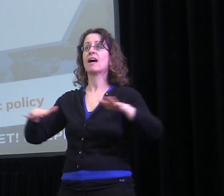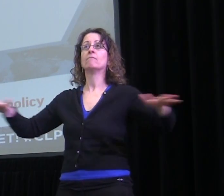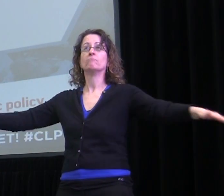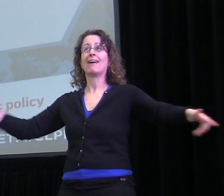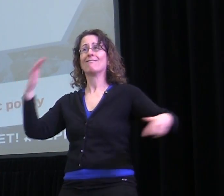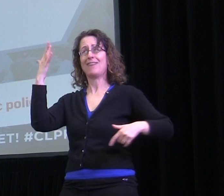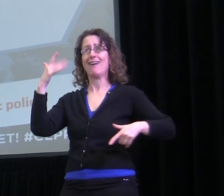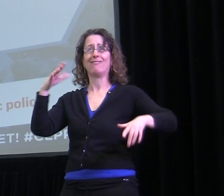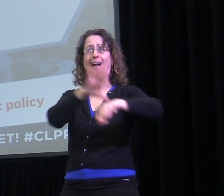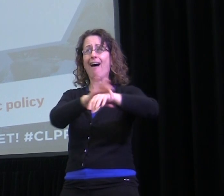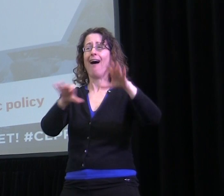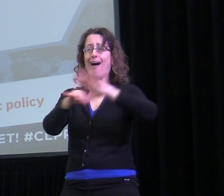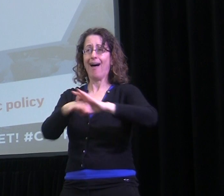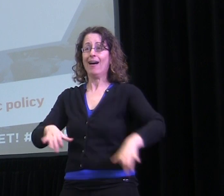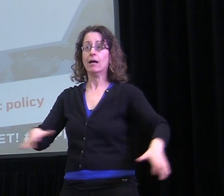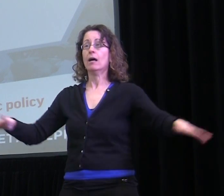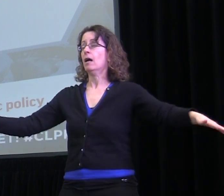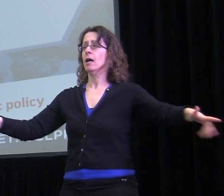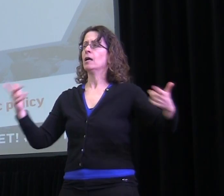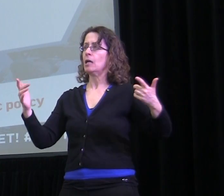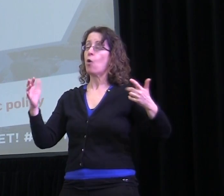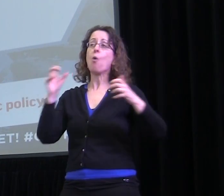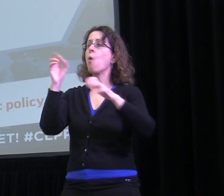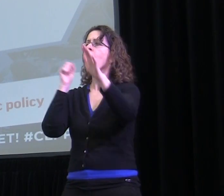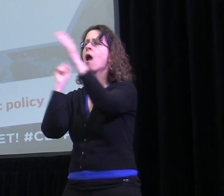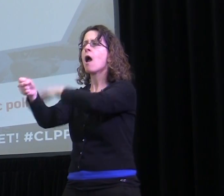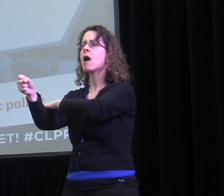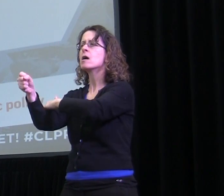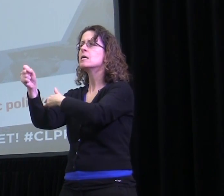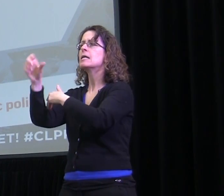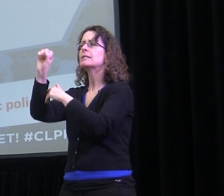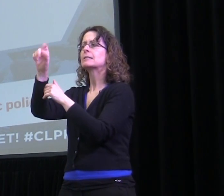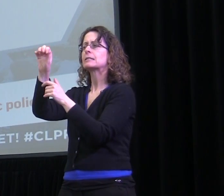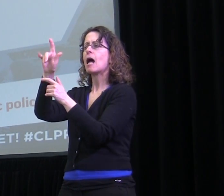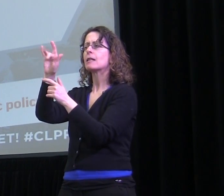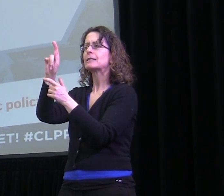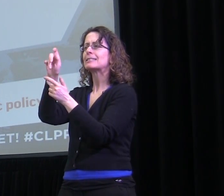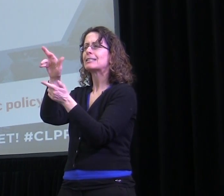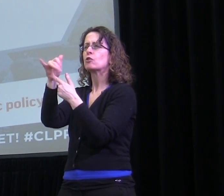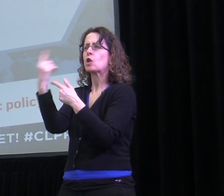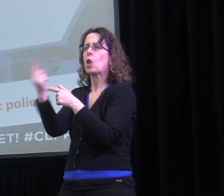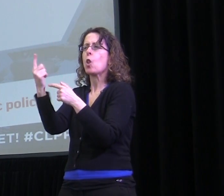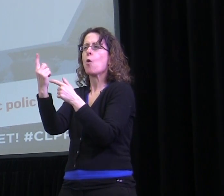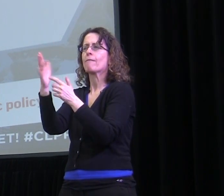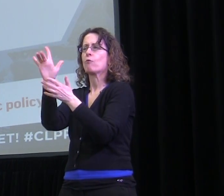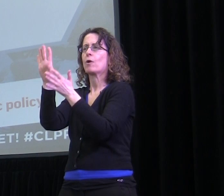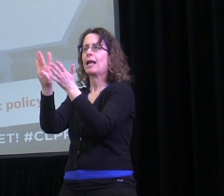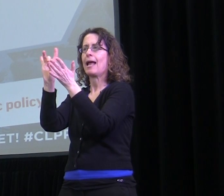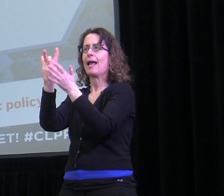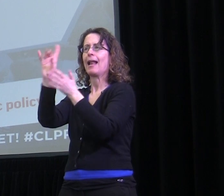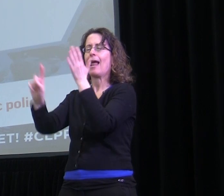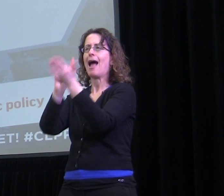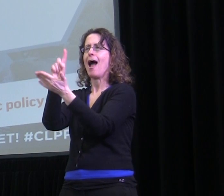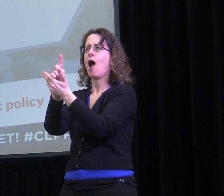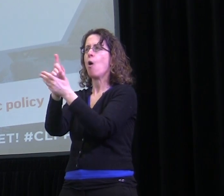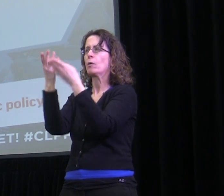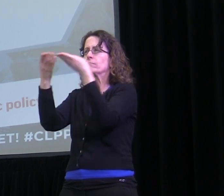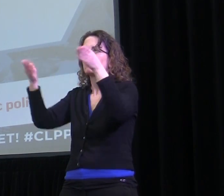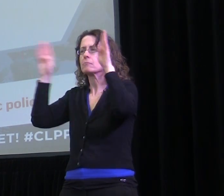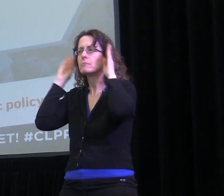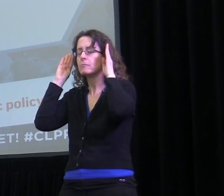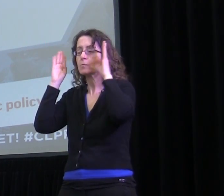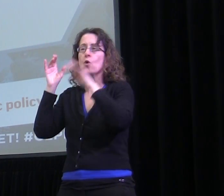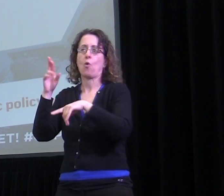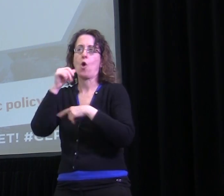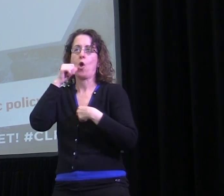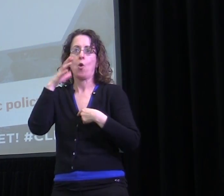over her hands in solitary confinement for 48 hours. Or of a woman 24 hours postpartum with 27 stitches on her perineum being shackled